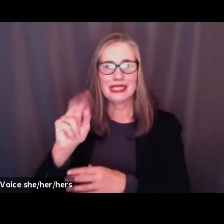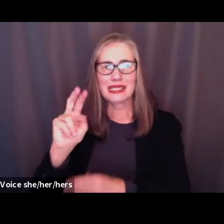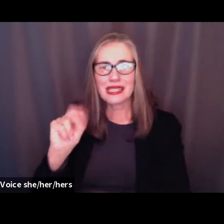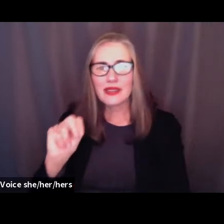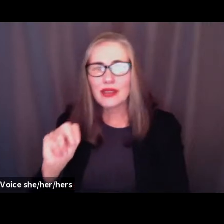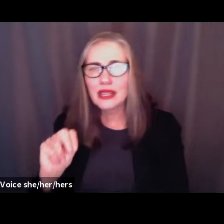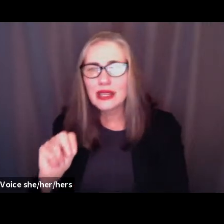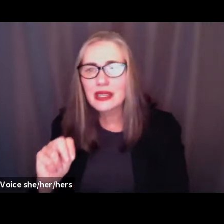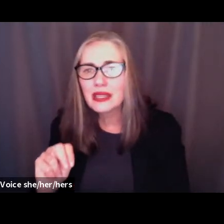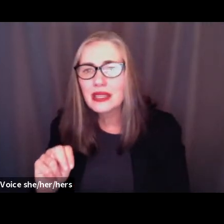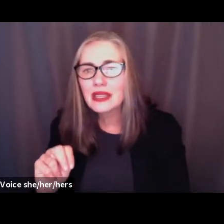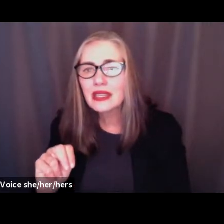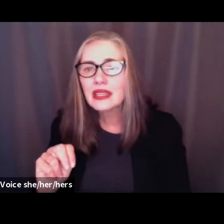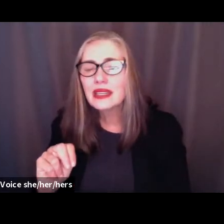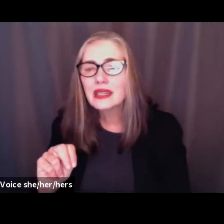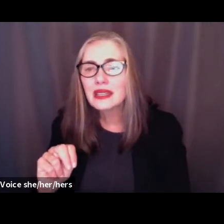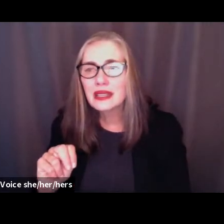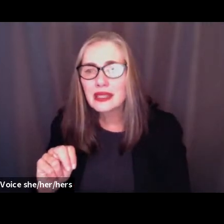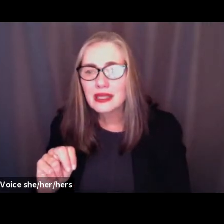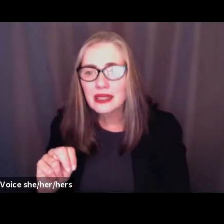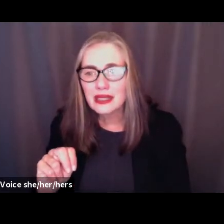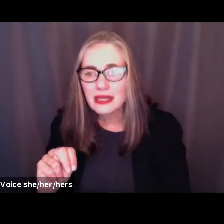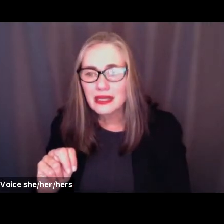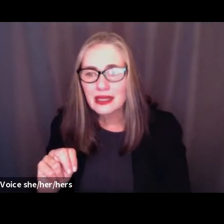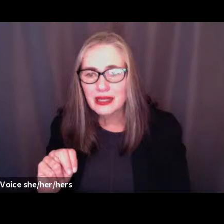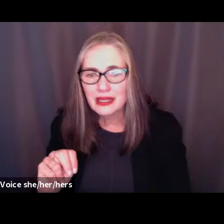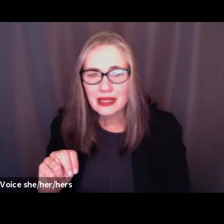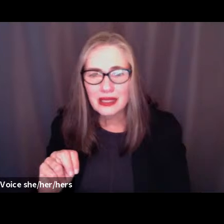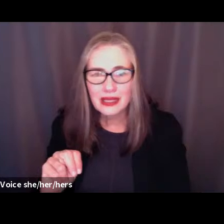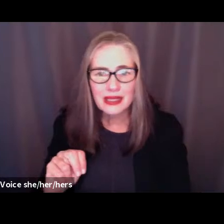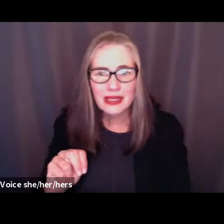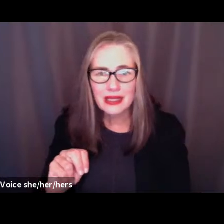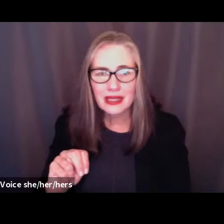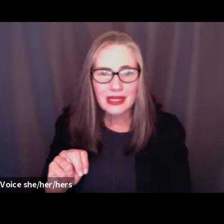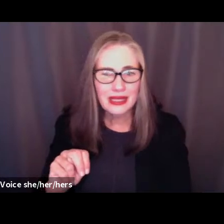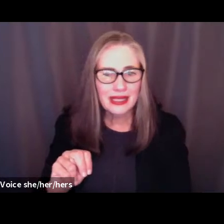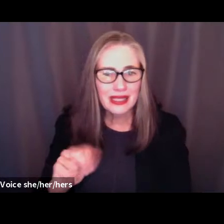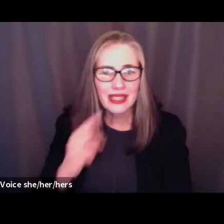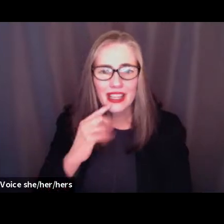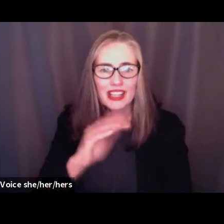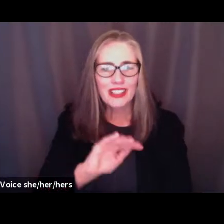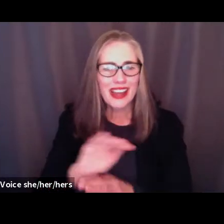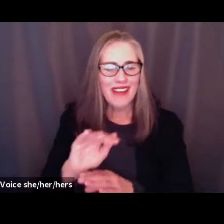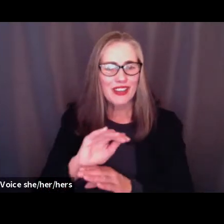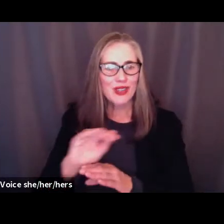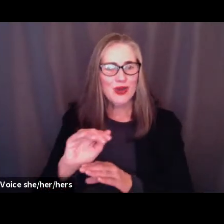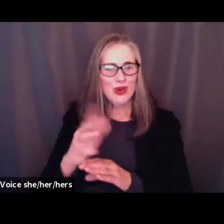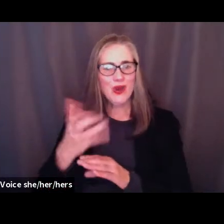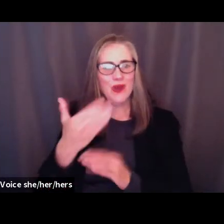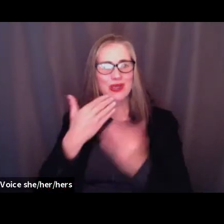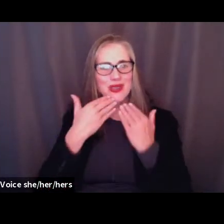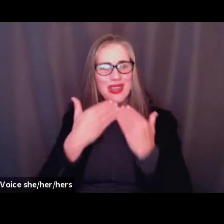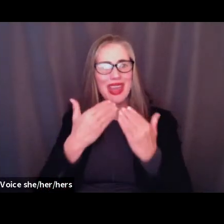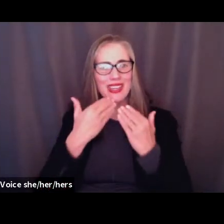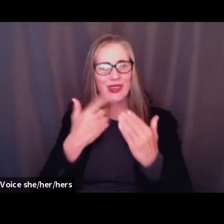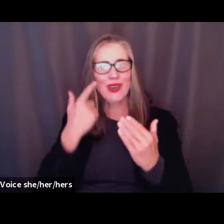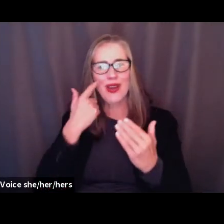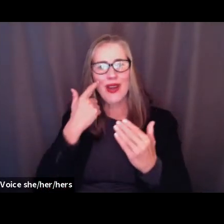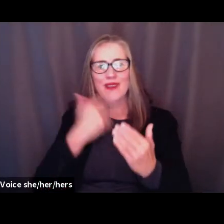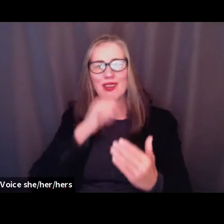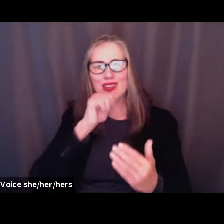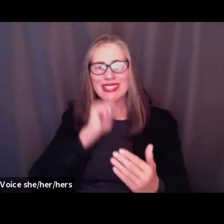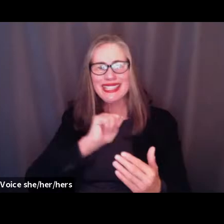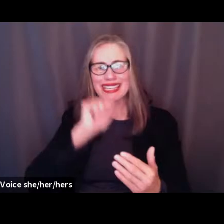Stephen, asking to unmute you. There you go. Good afternoon, colleagues. I want to thank you all for sticking it out